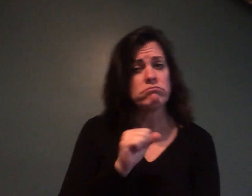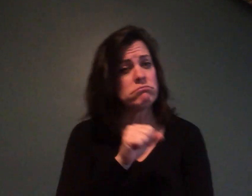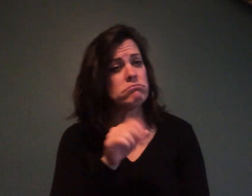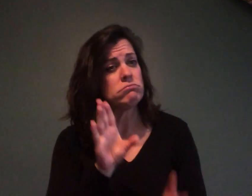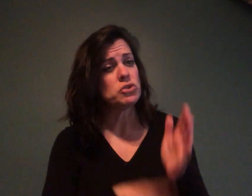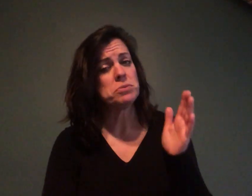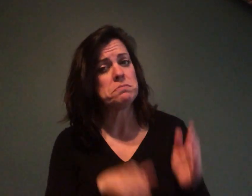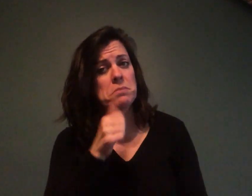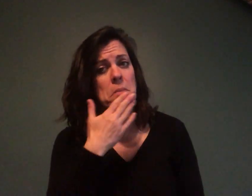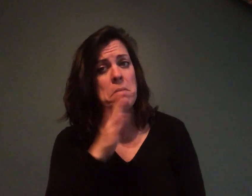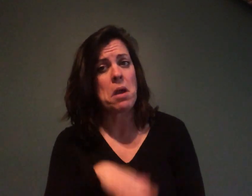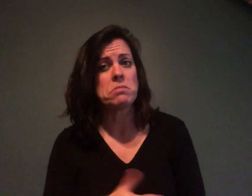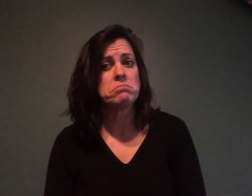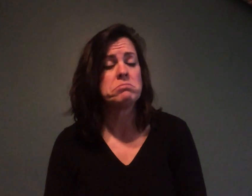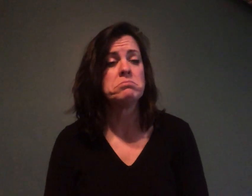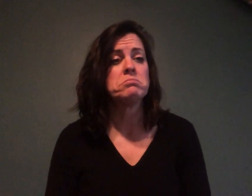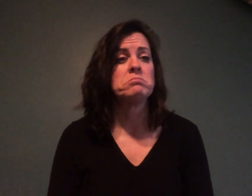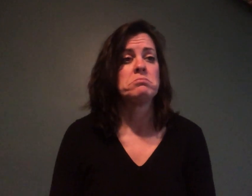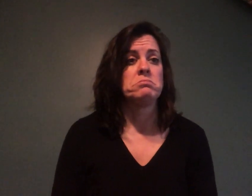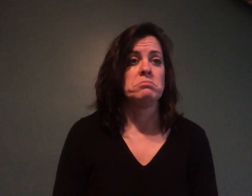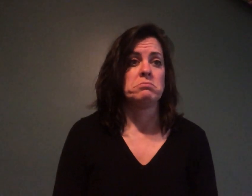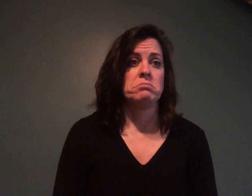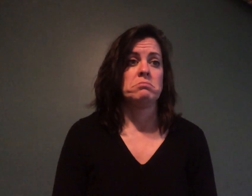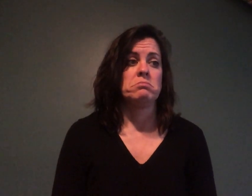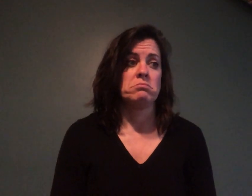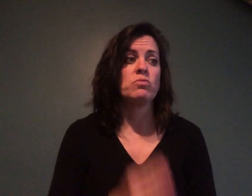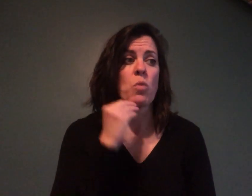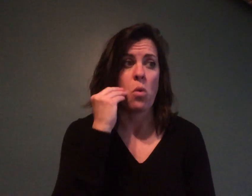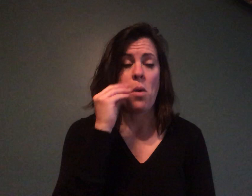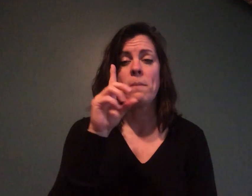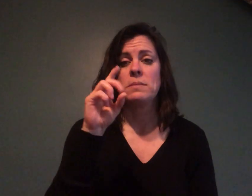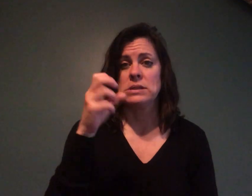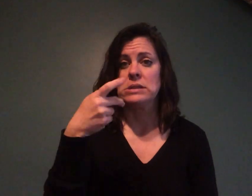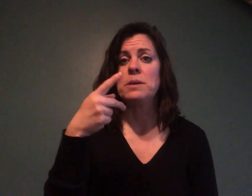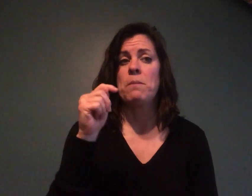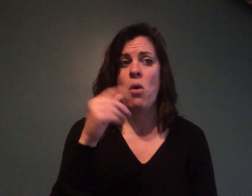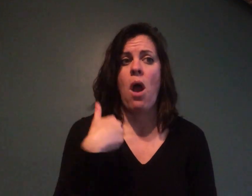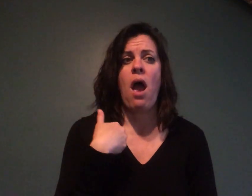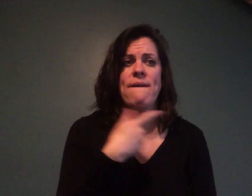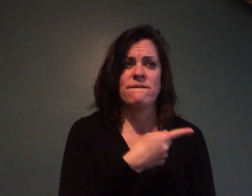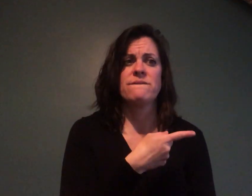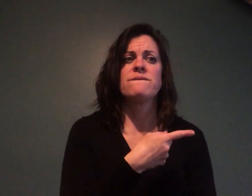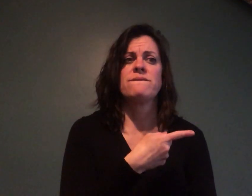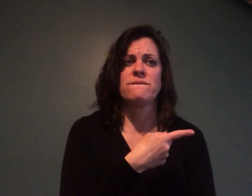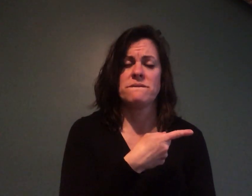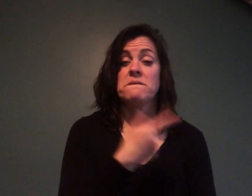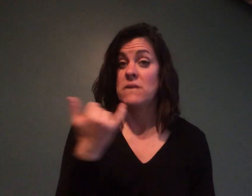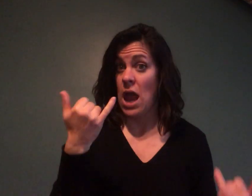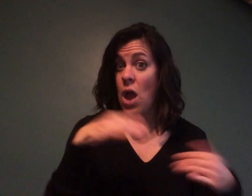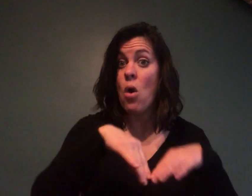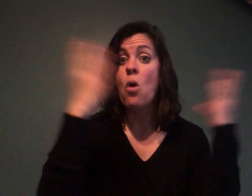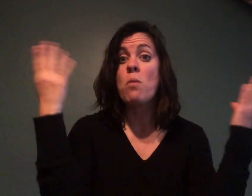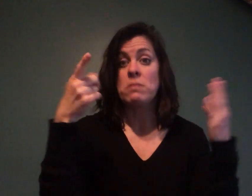By the way, Home Depot's still open until 6 o'clock, so you don't have to go today.